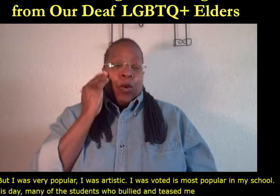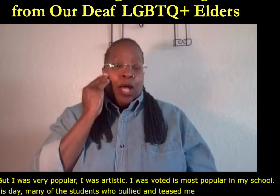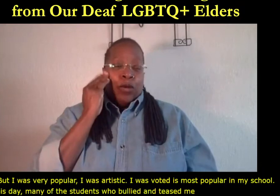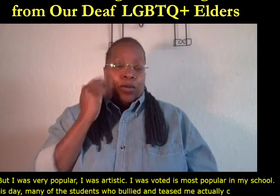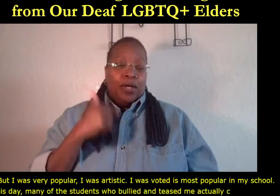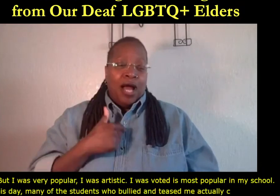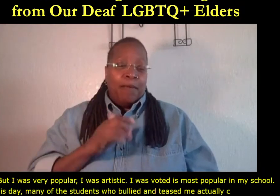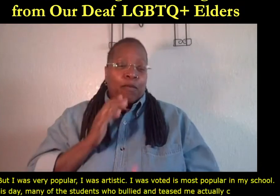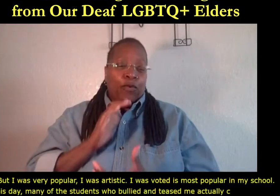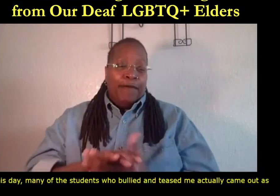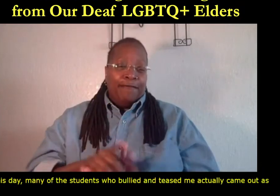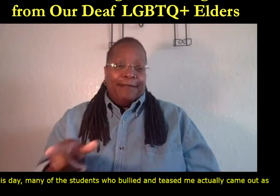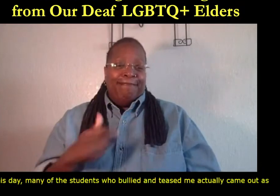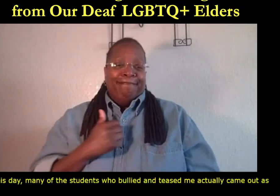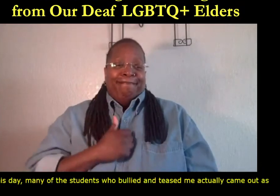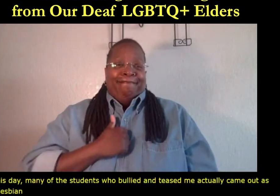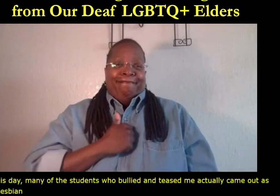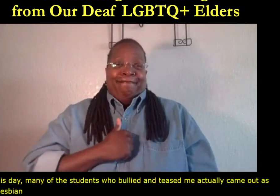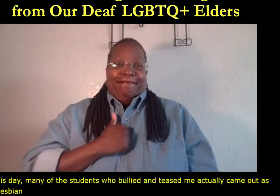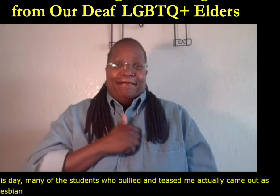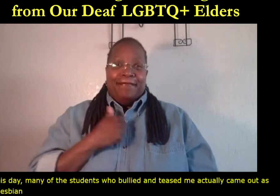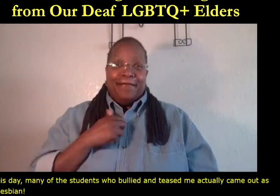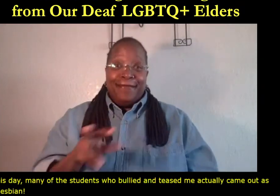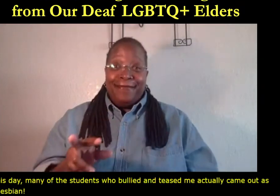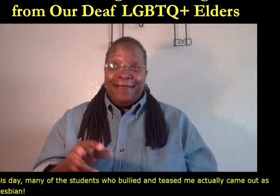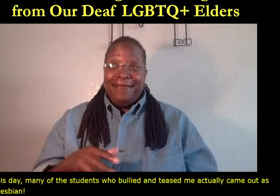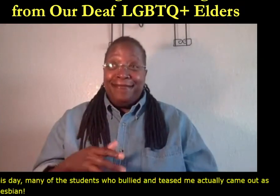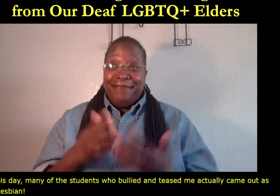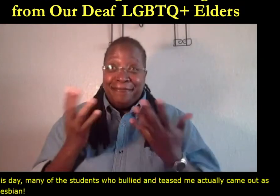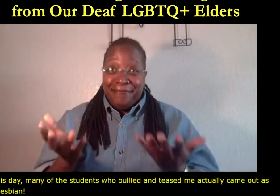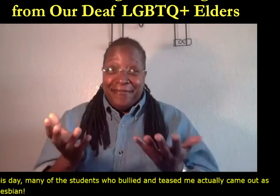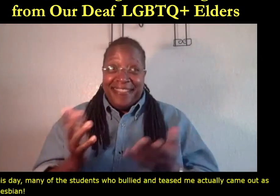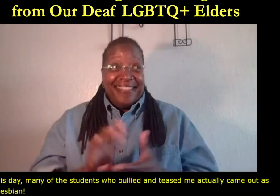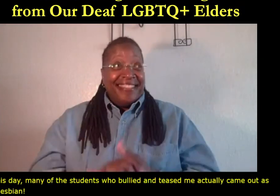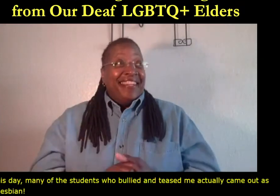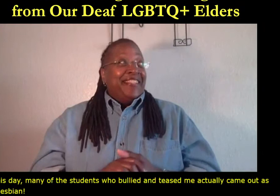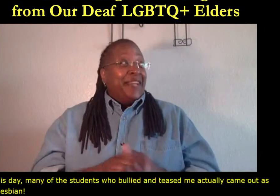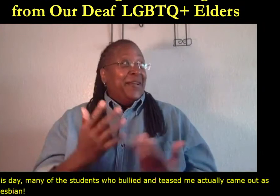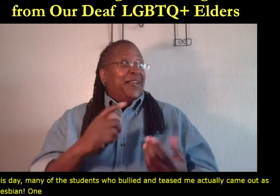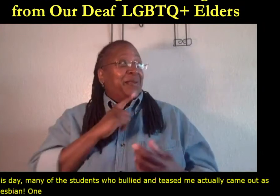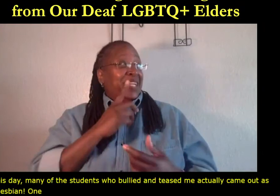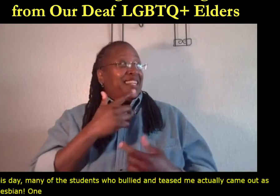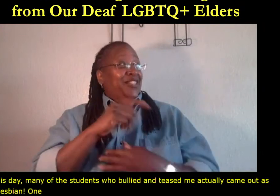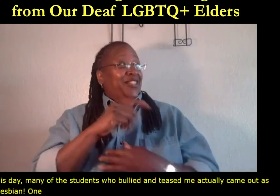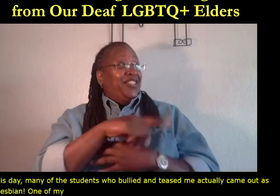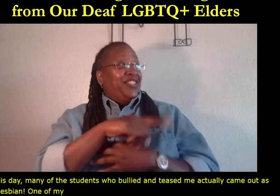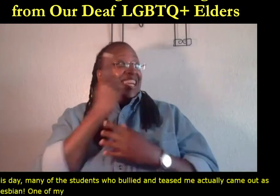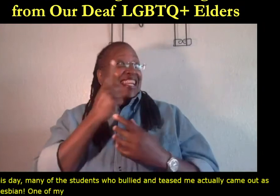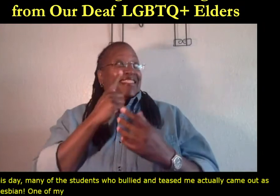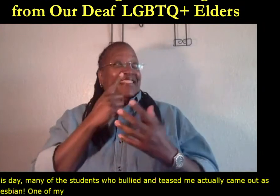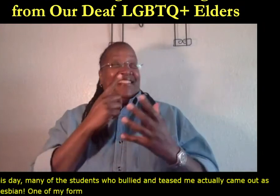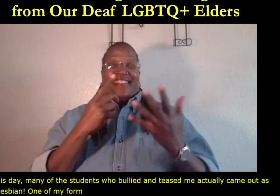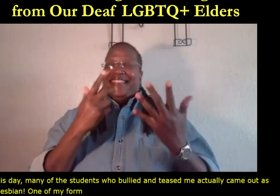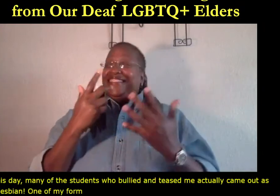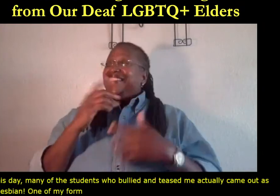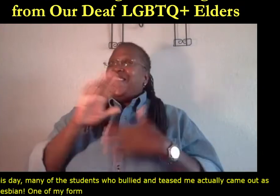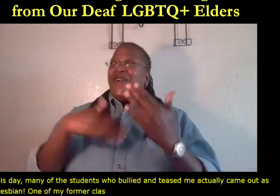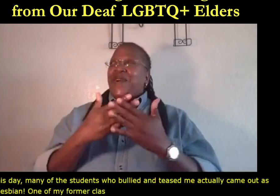i you know i i know i know you have a wife uh but i really liked you but to this